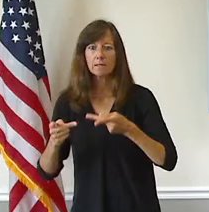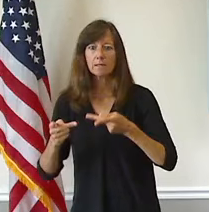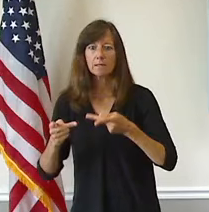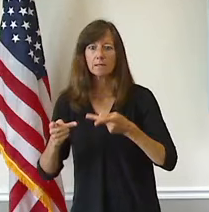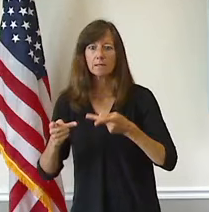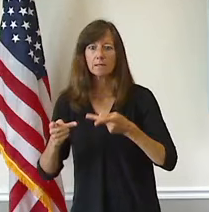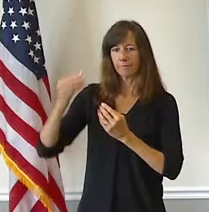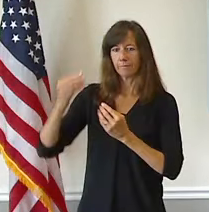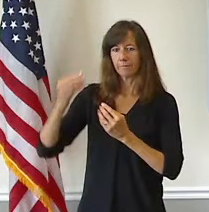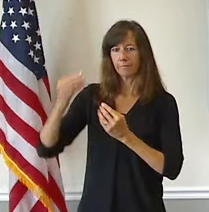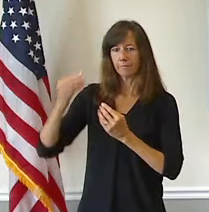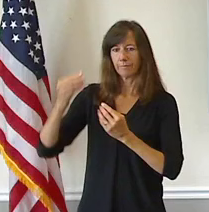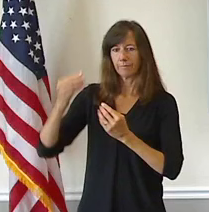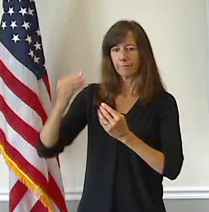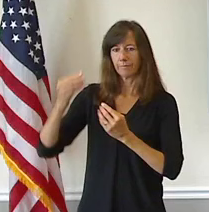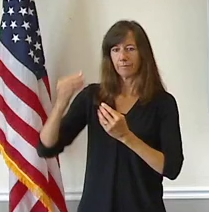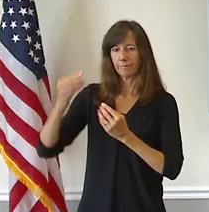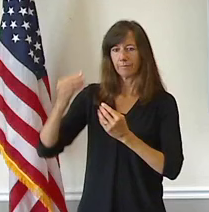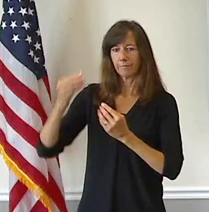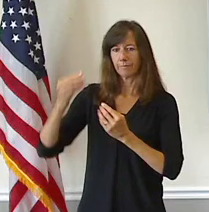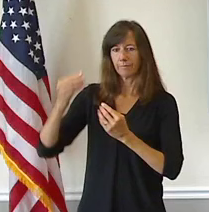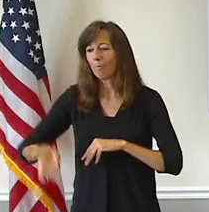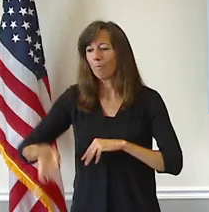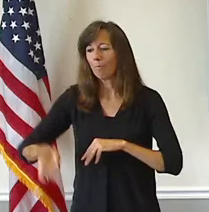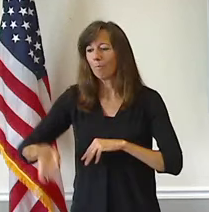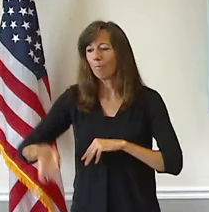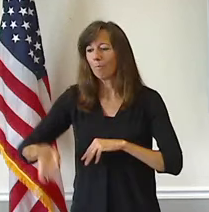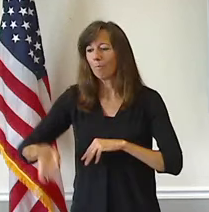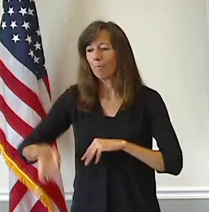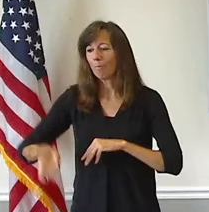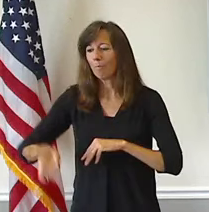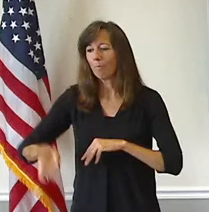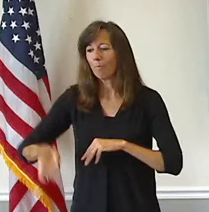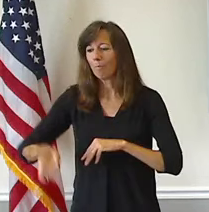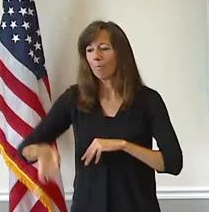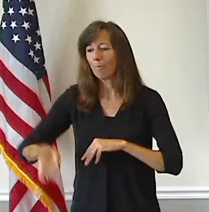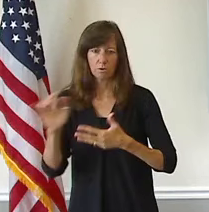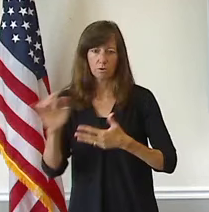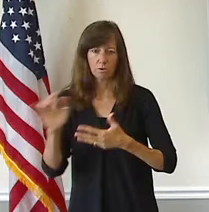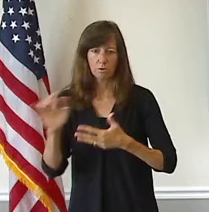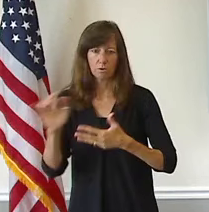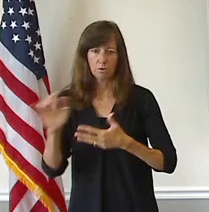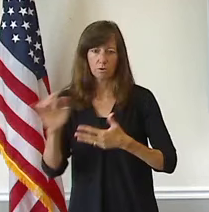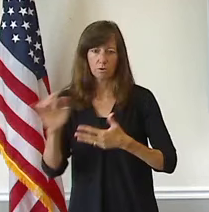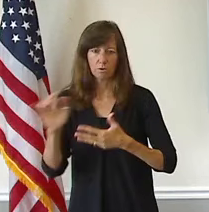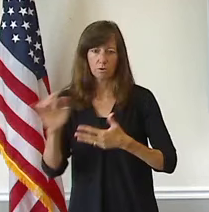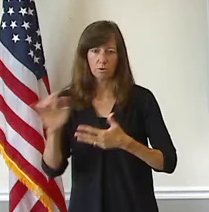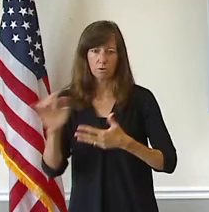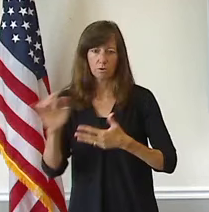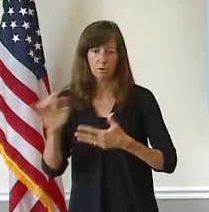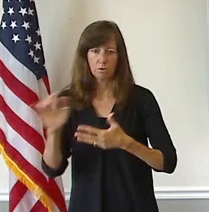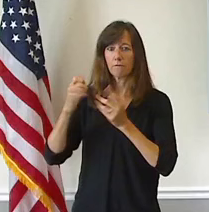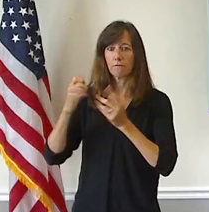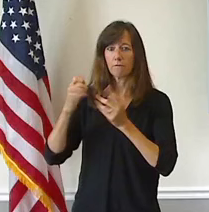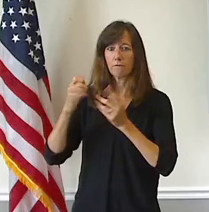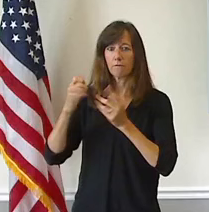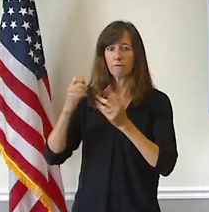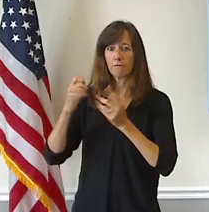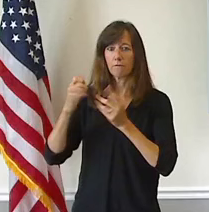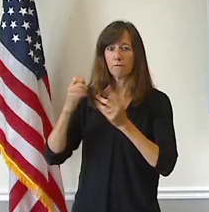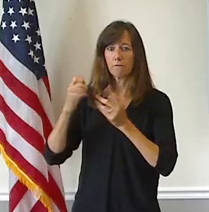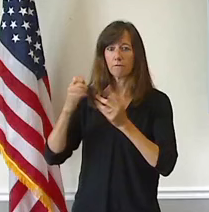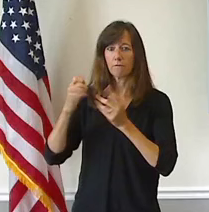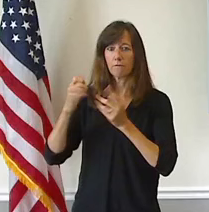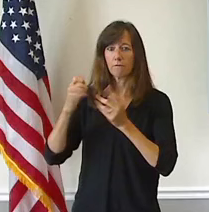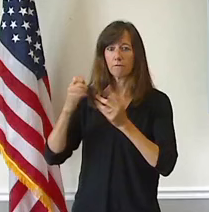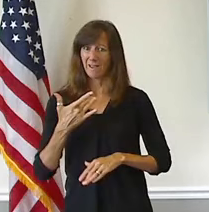is absolutely appropriate to set the guidance and give some expectation to these businesses. Just as you and